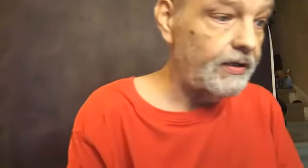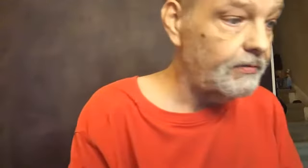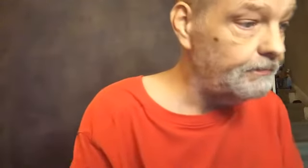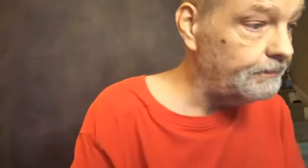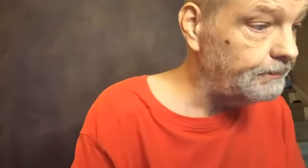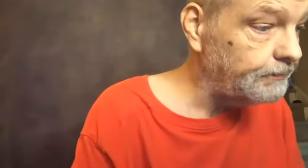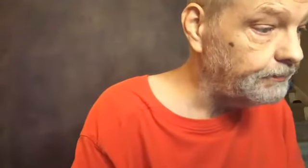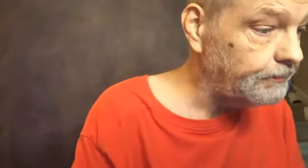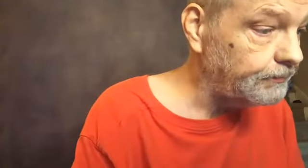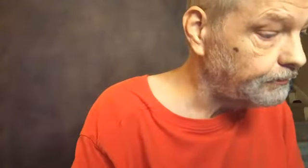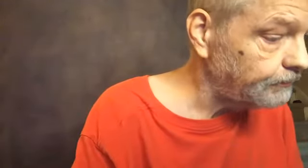thing.